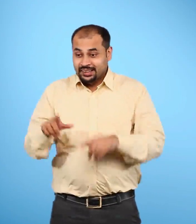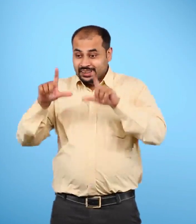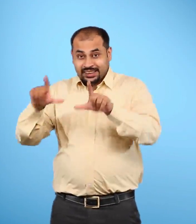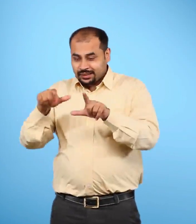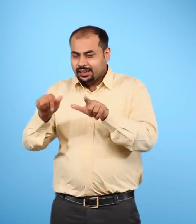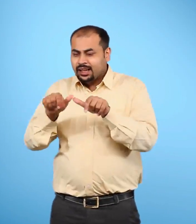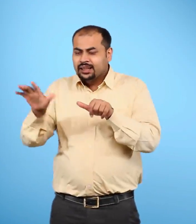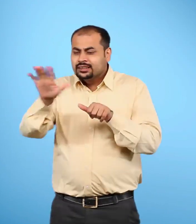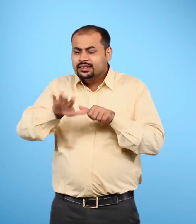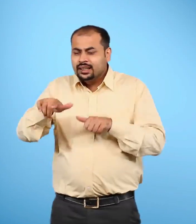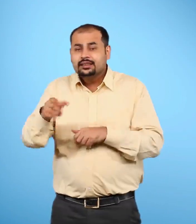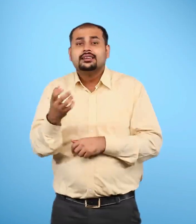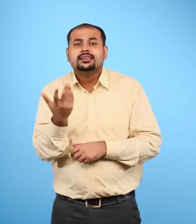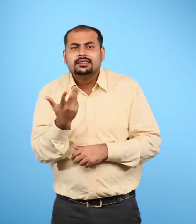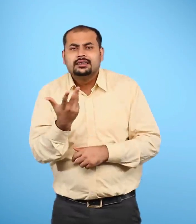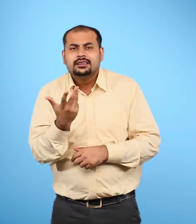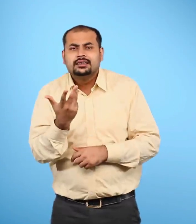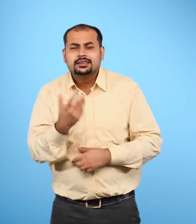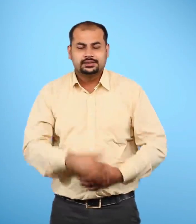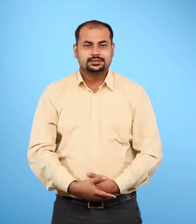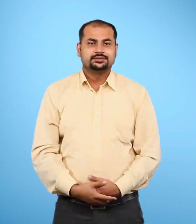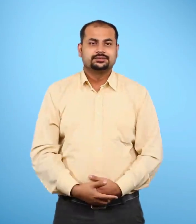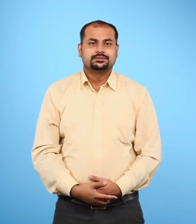What is its area?